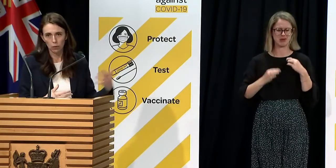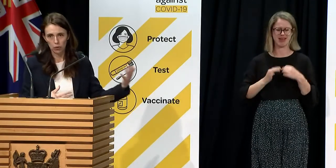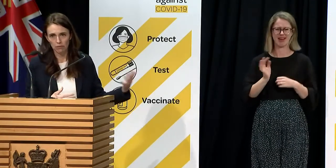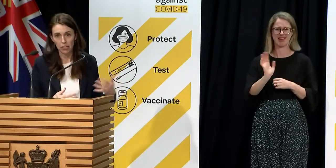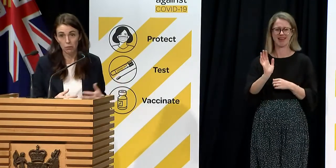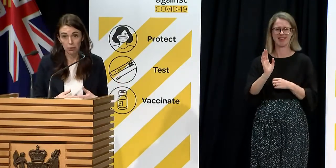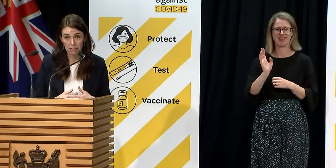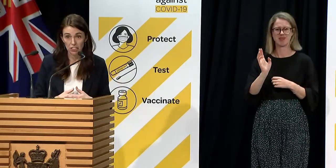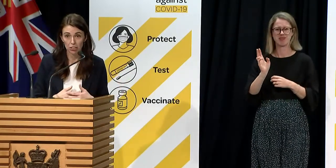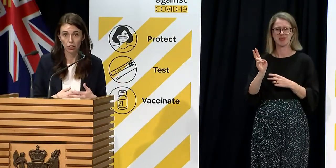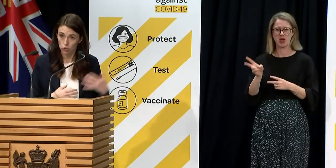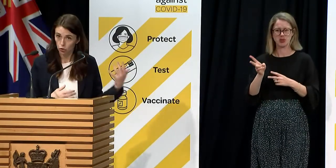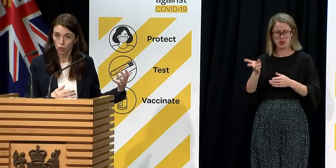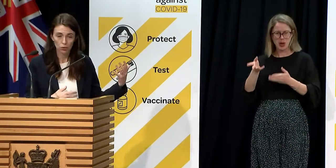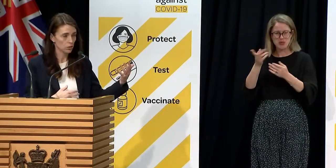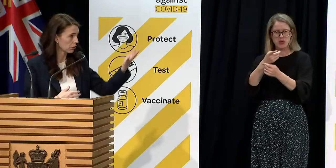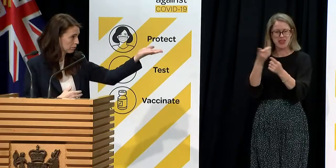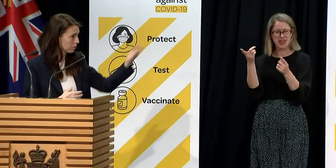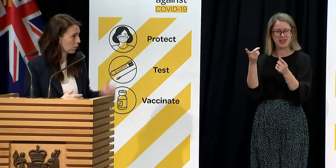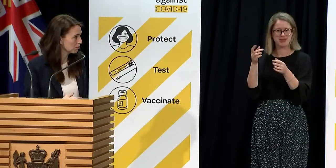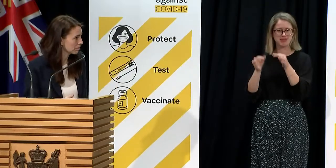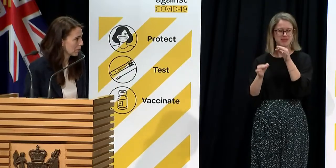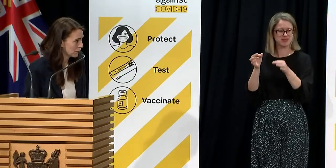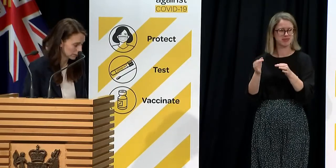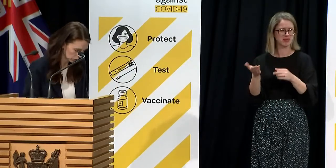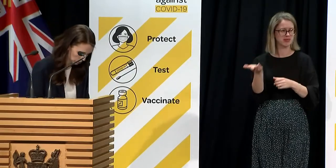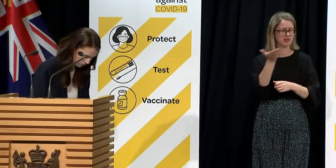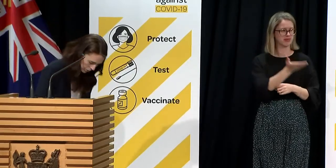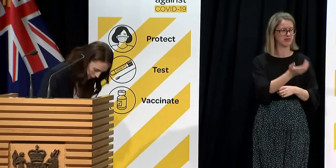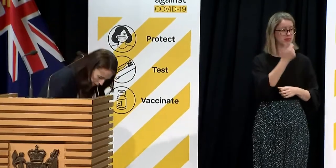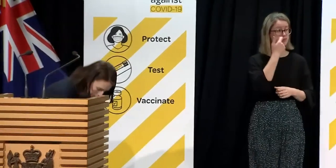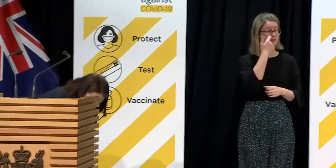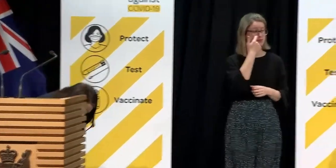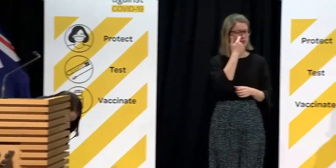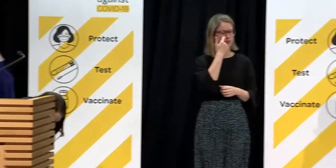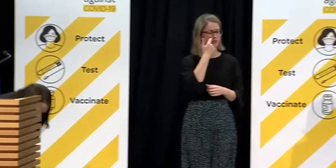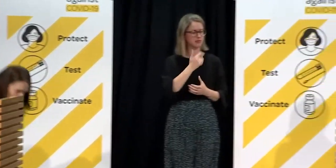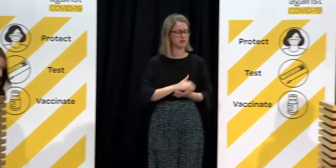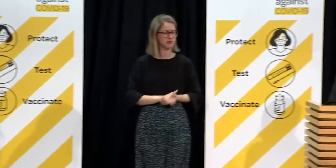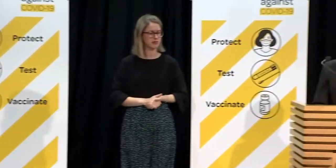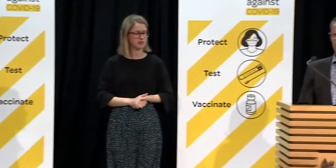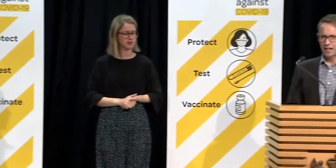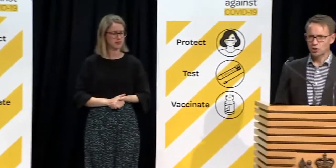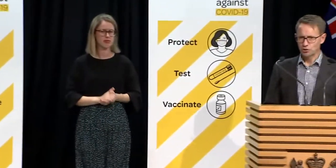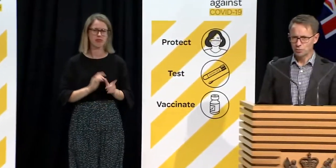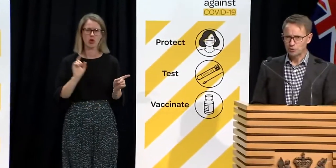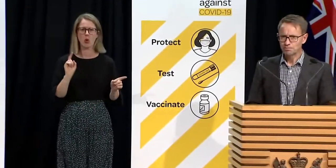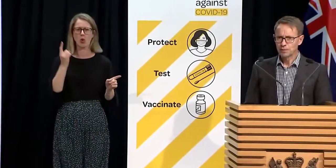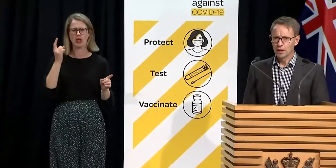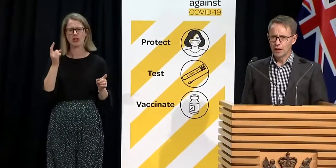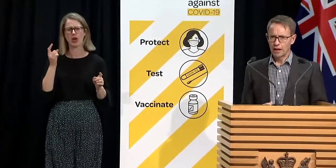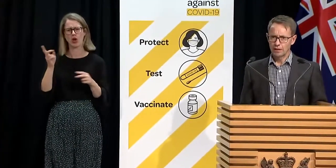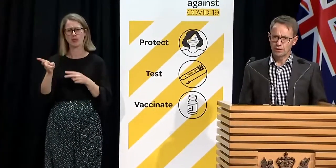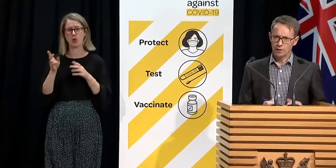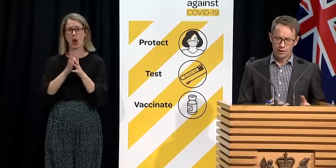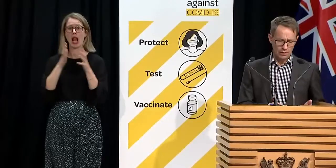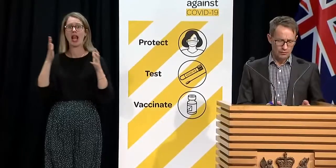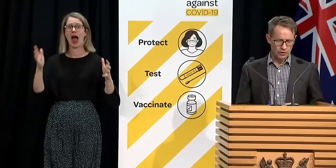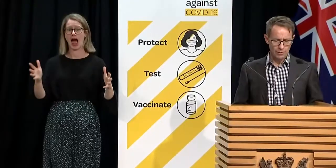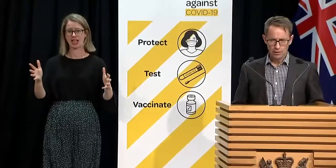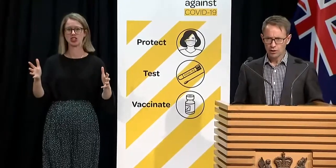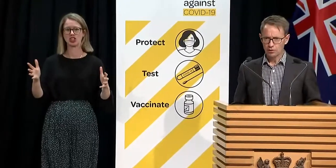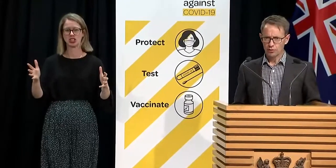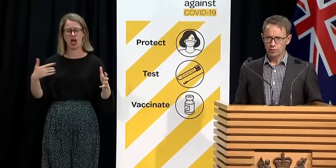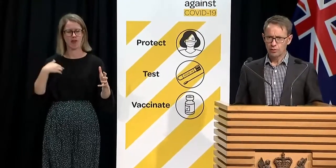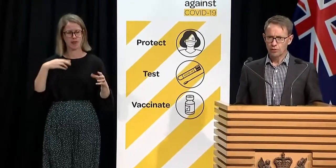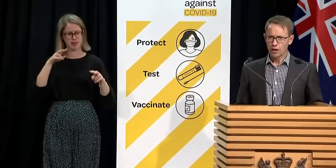a hospital's infection prevention controls, so I'll come over to Dr. Just one additional comment. I mean, Auckland Hospital is a large hospital, and I've